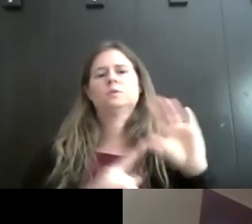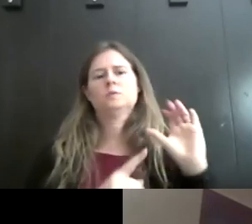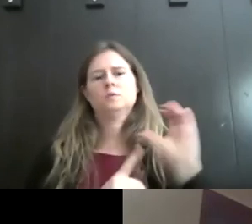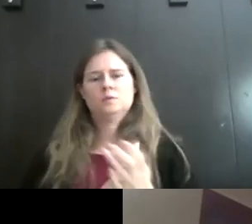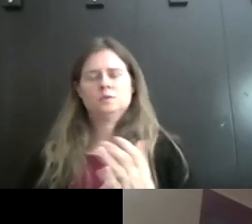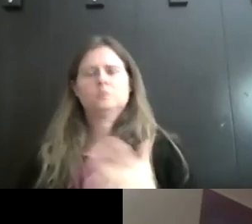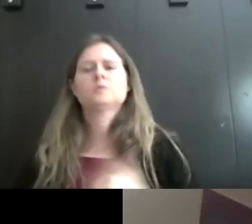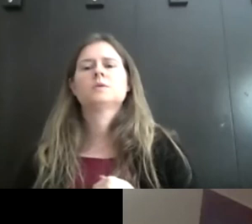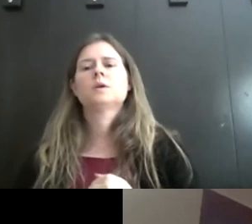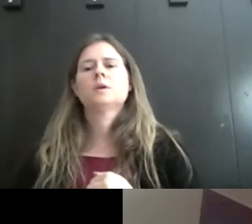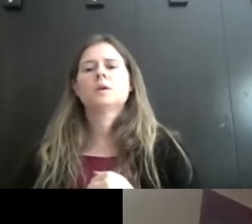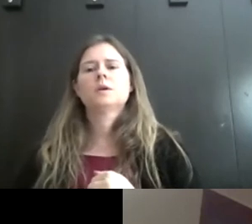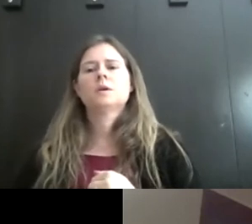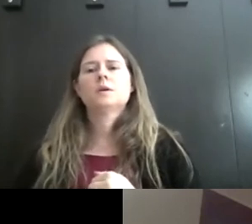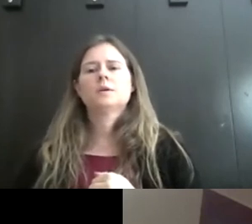as best as I know it,